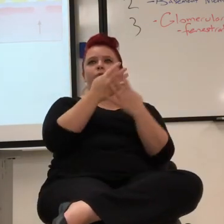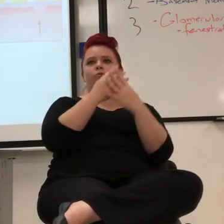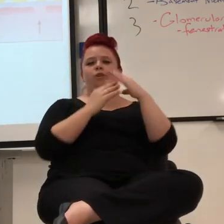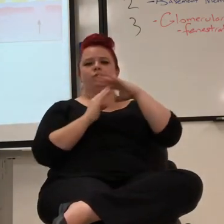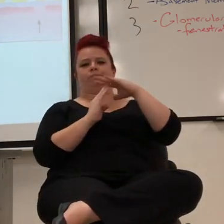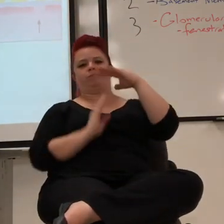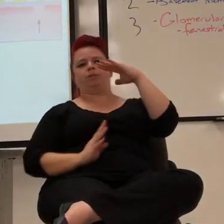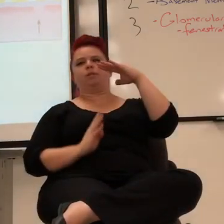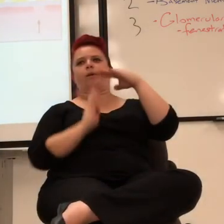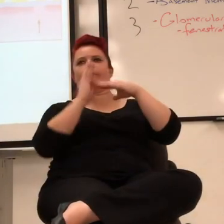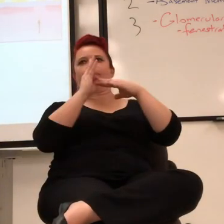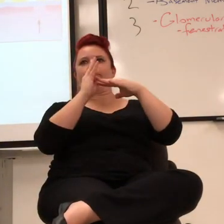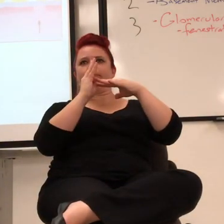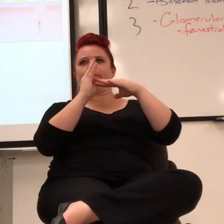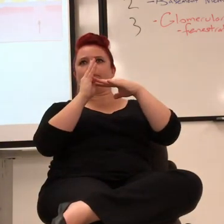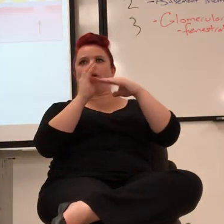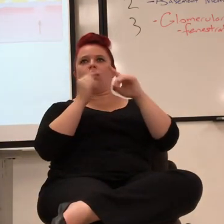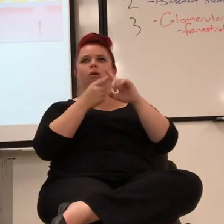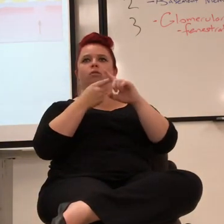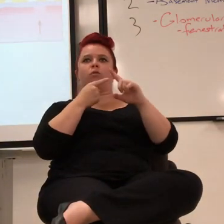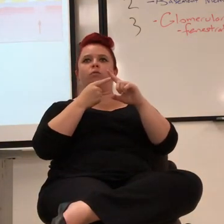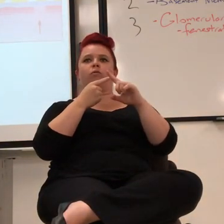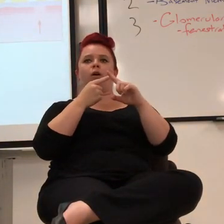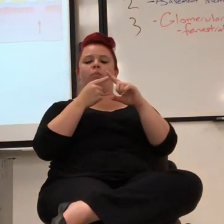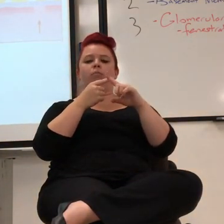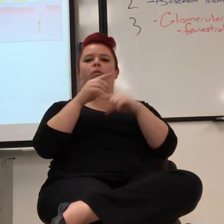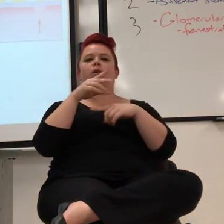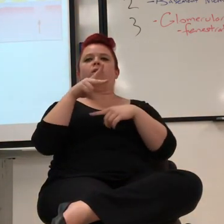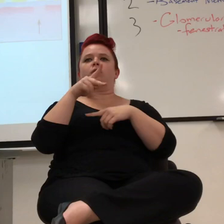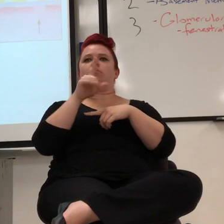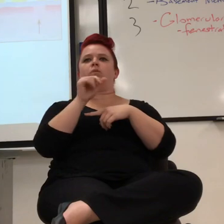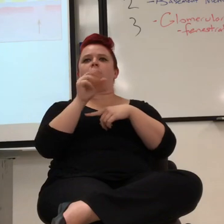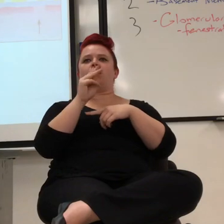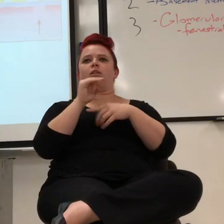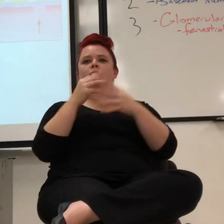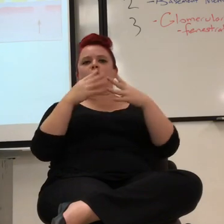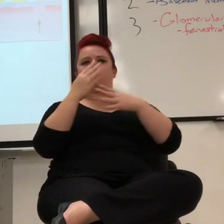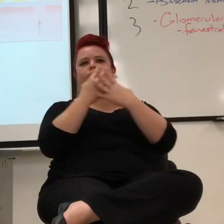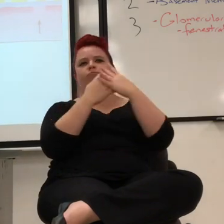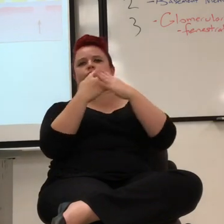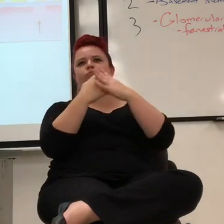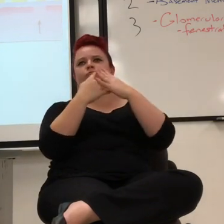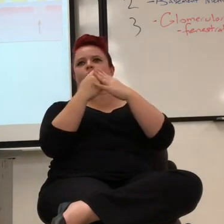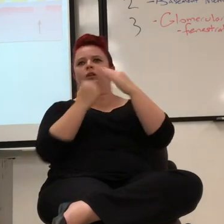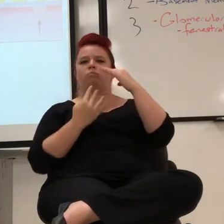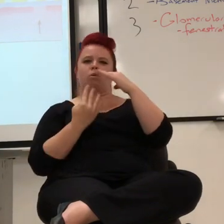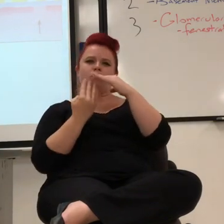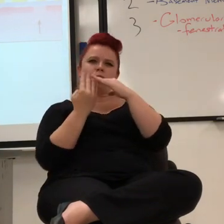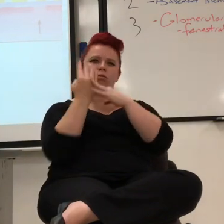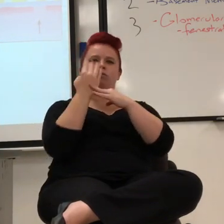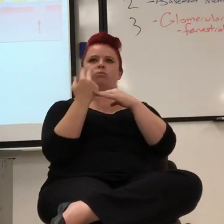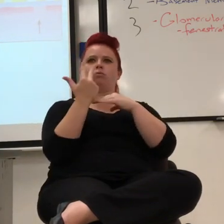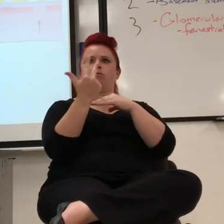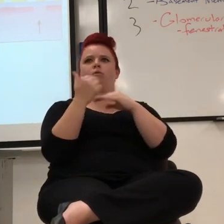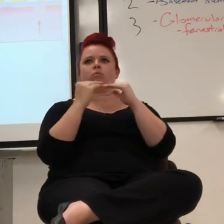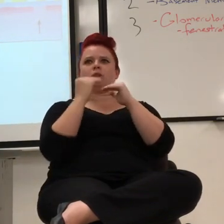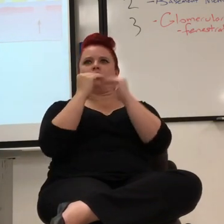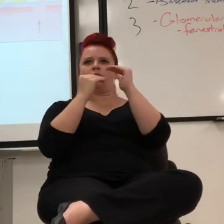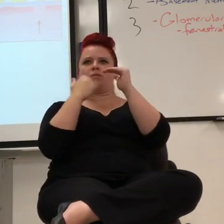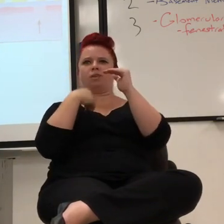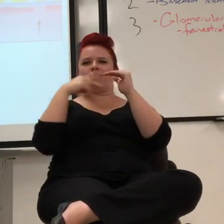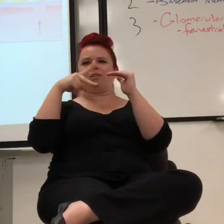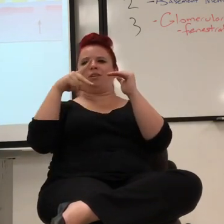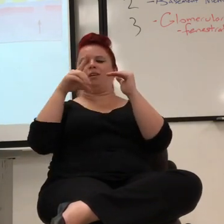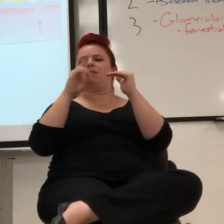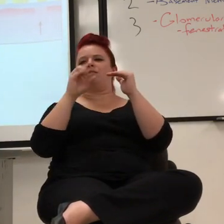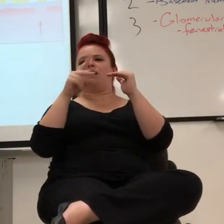You go from blood, you filter the plasma, you get pushed through all three layers through this little diaphragm here and you get